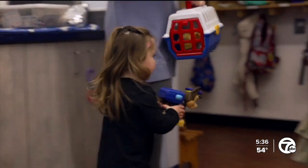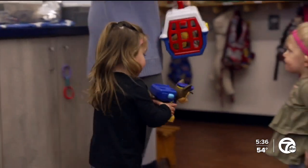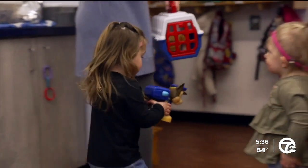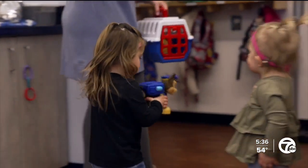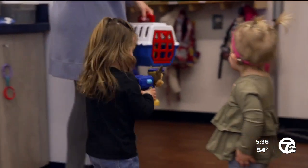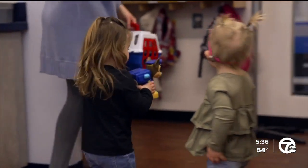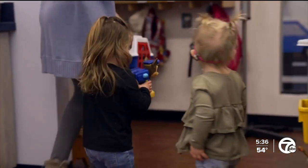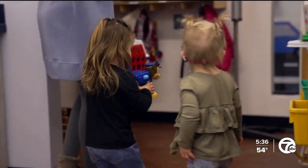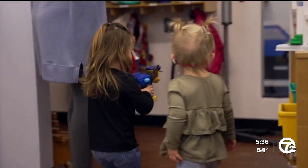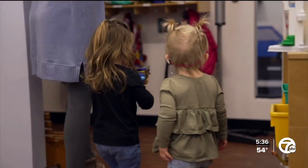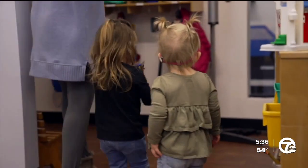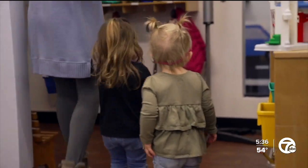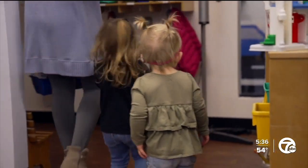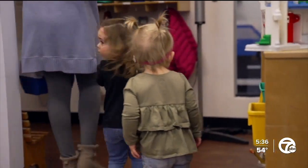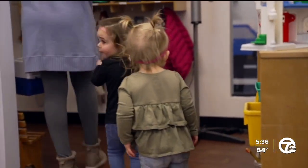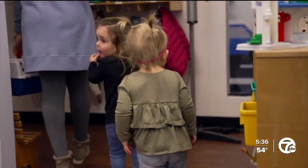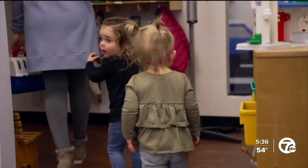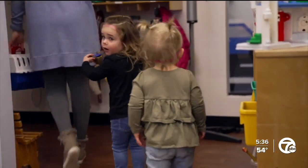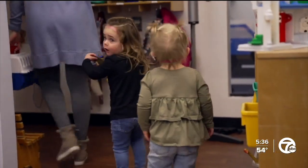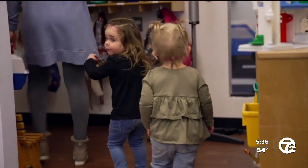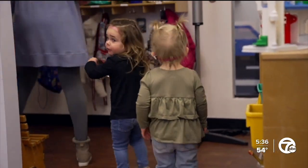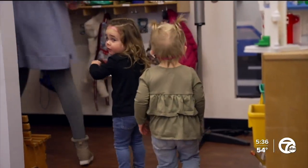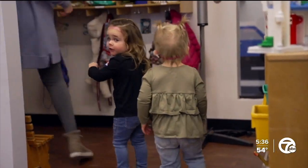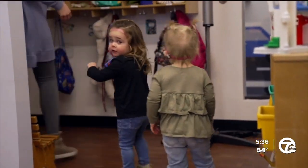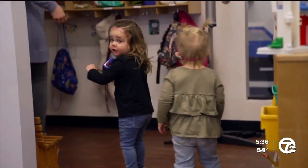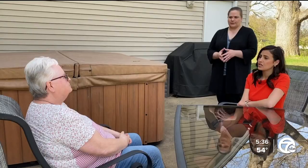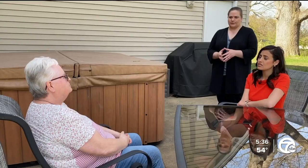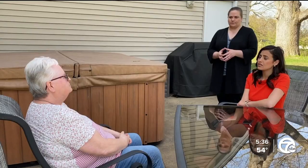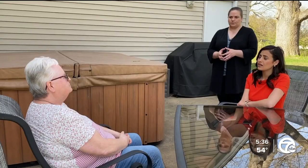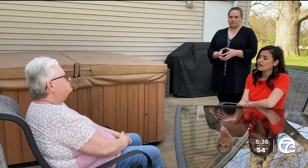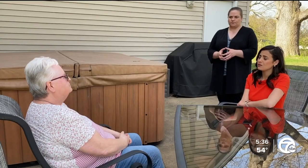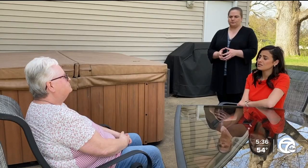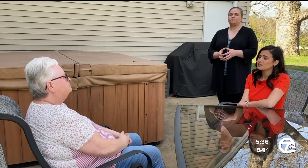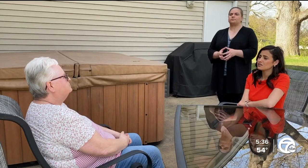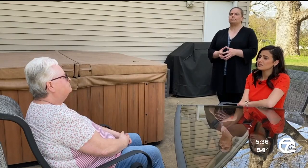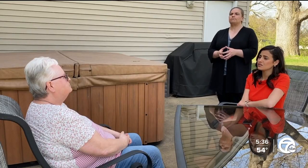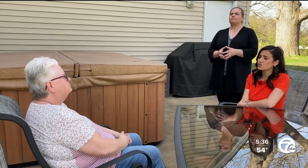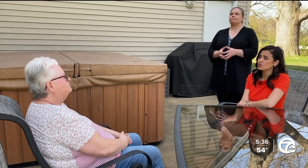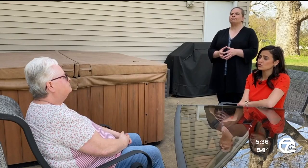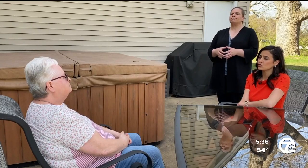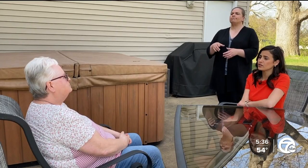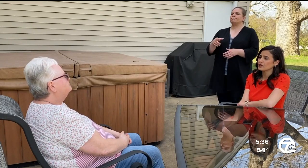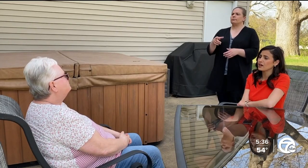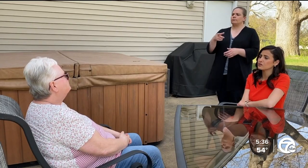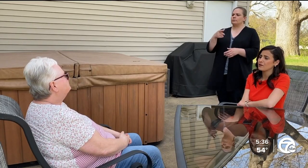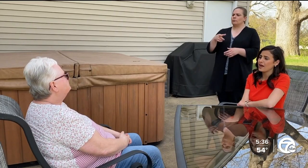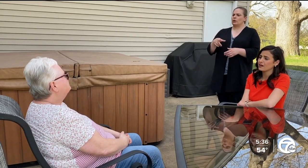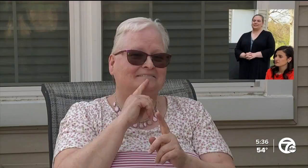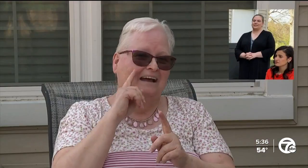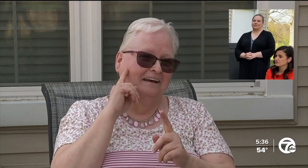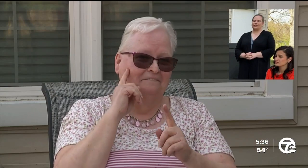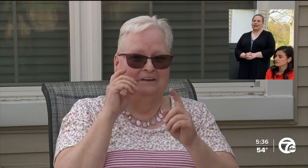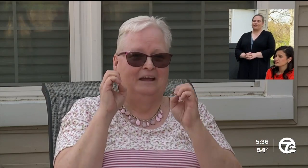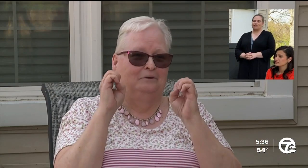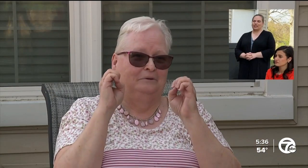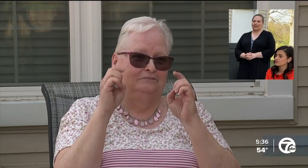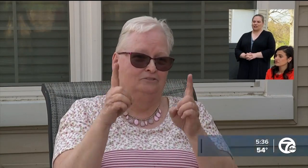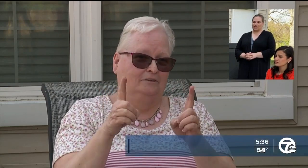up to kindergarten academically behind. Is it common to see children held back? For deaf